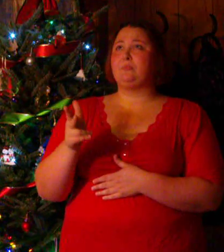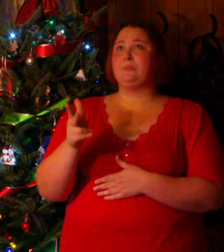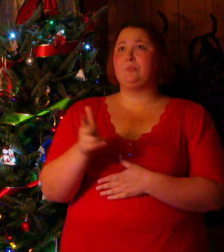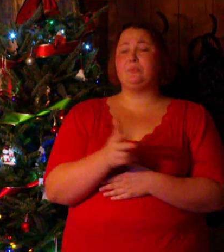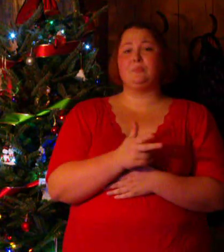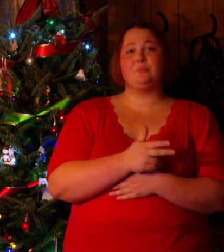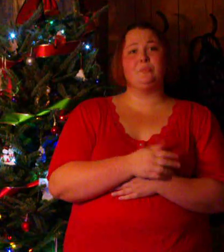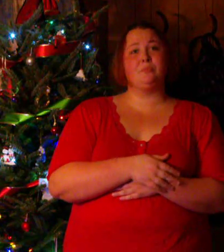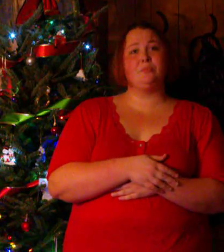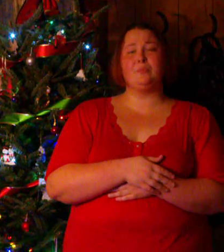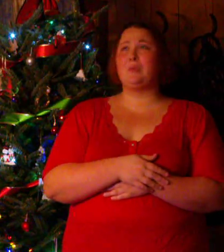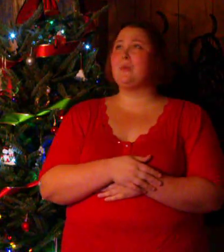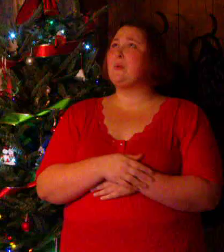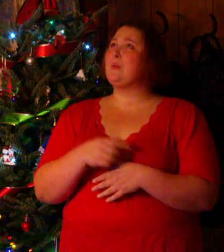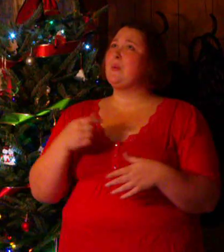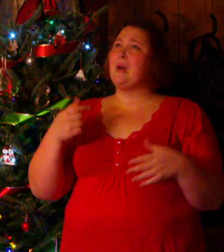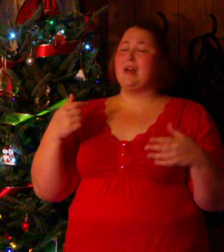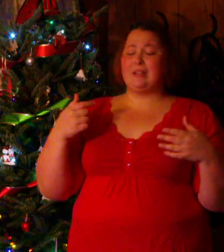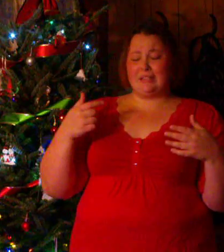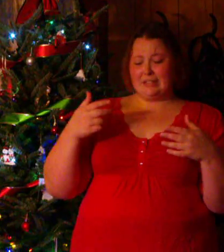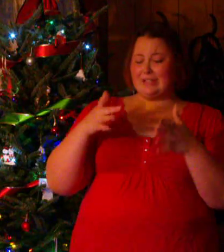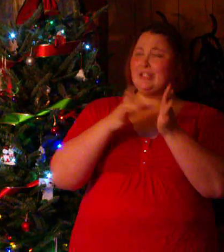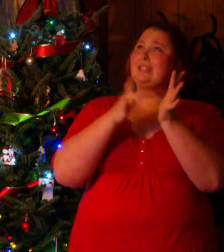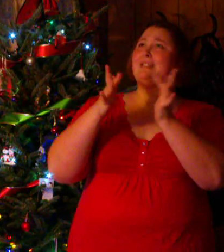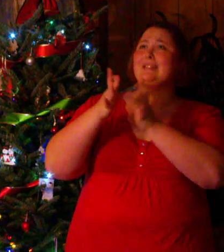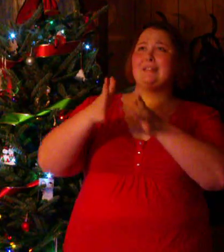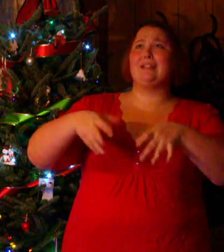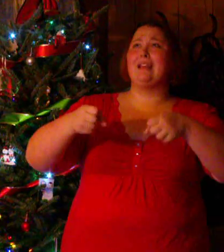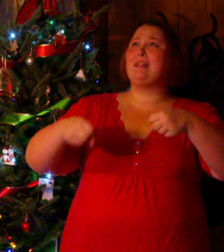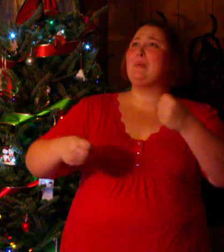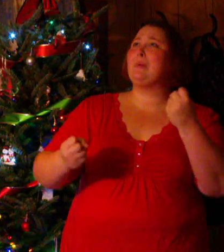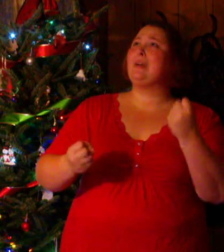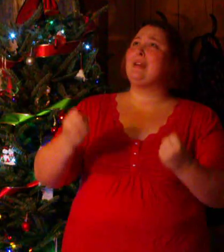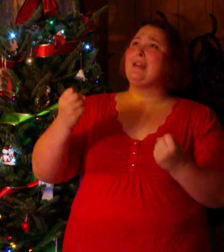Oh, Jesus, take the wheel Oh,